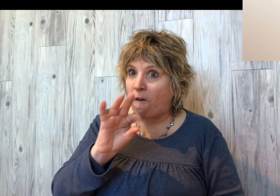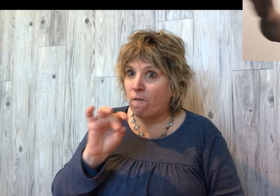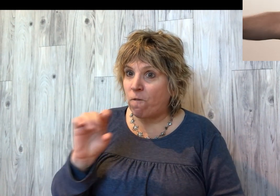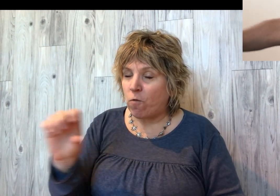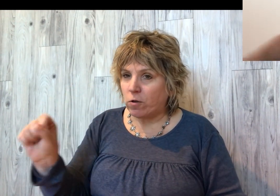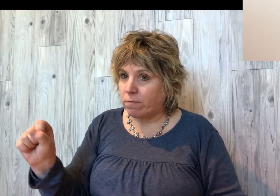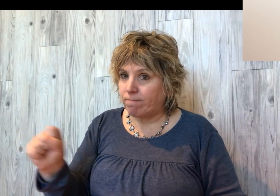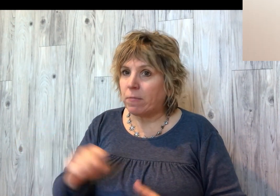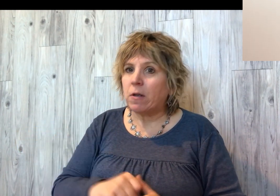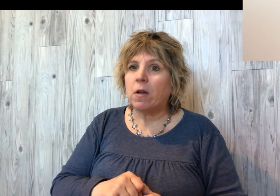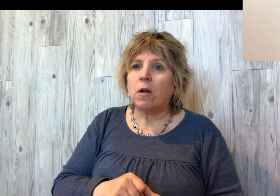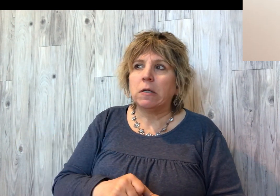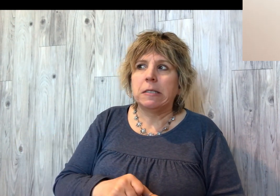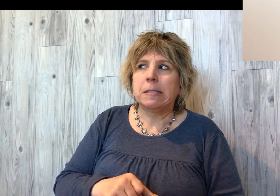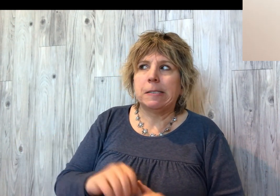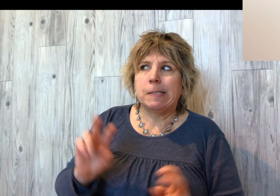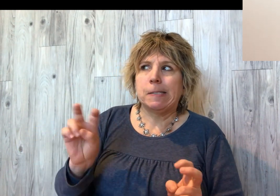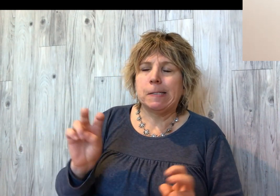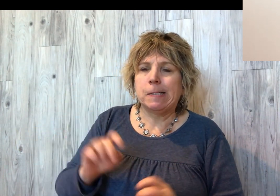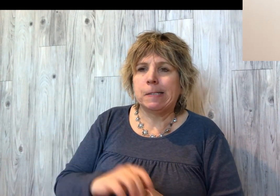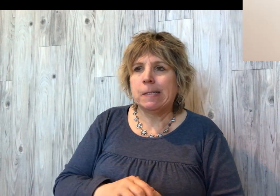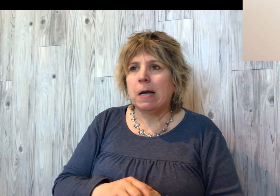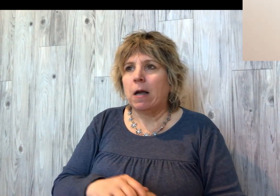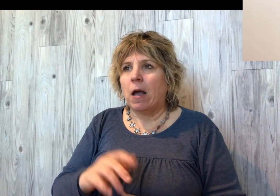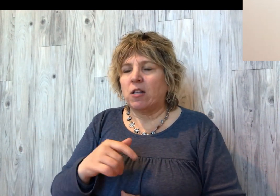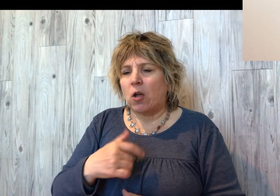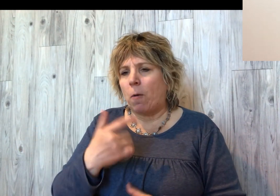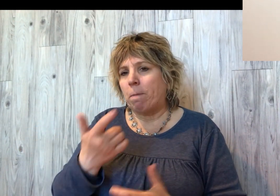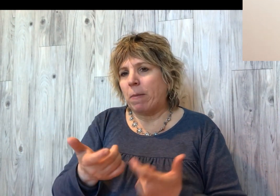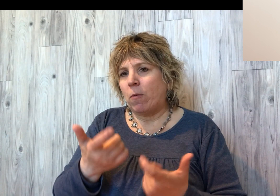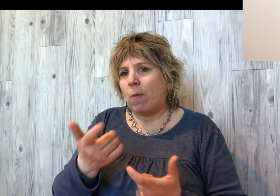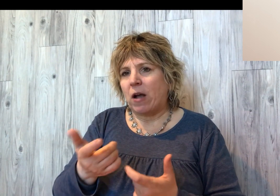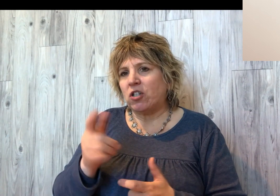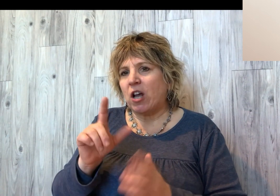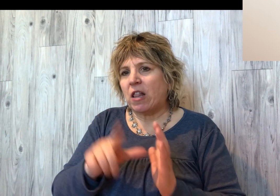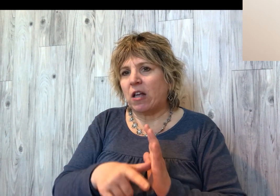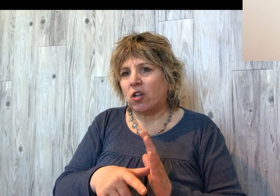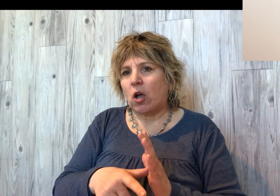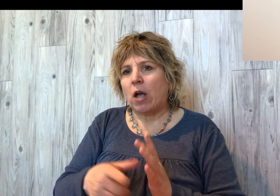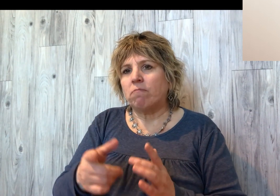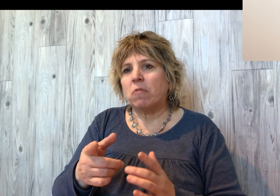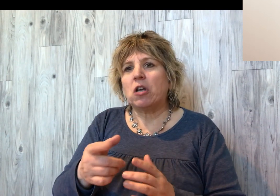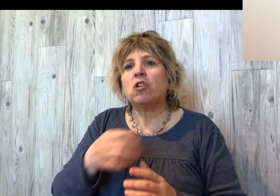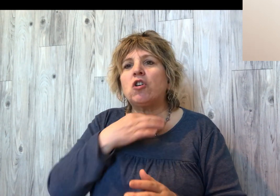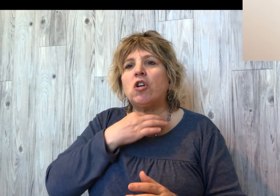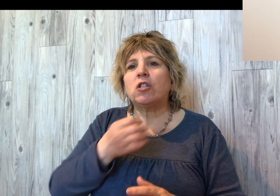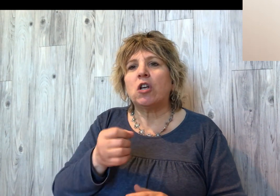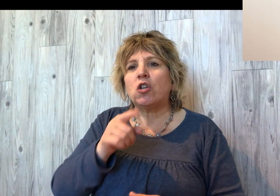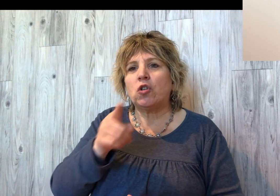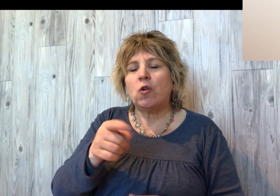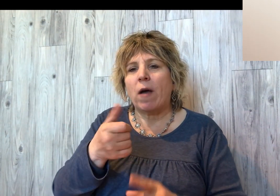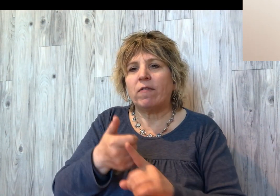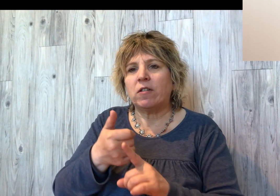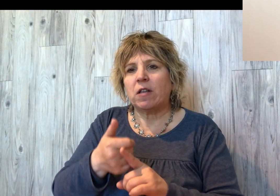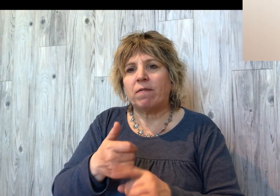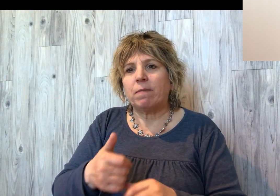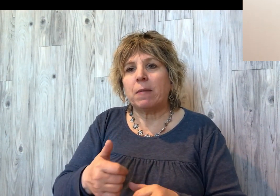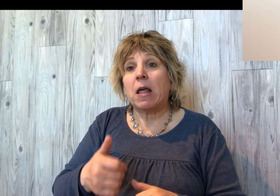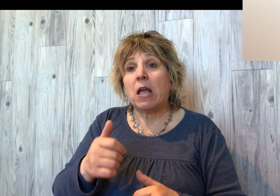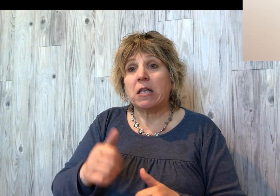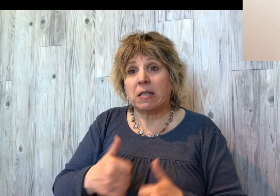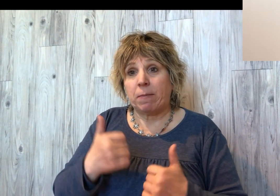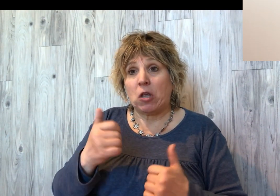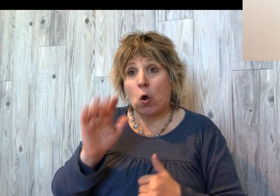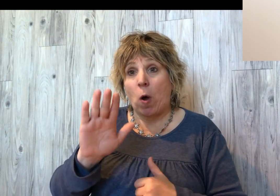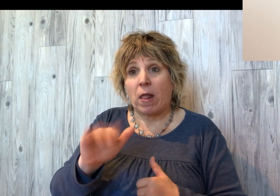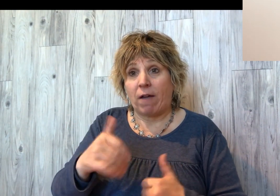today? Before you go send this off to somebody else or get somebody else to watch this later on today, ask yourself the question, do you have something in your